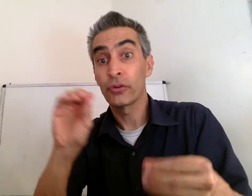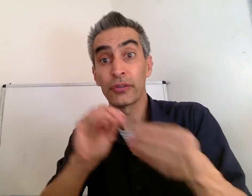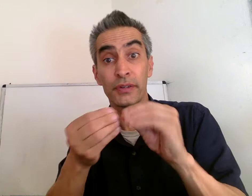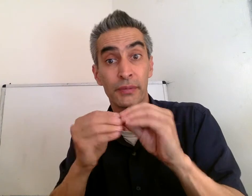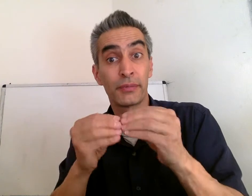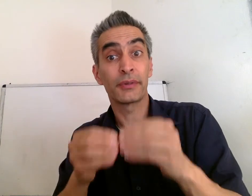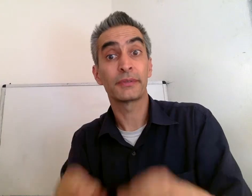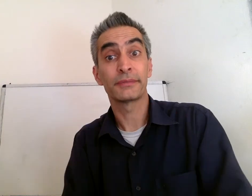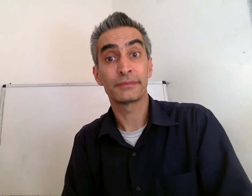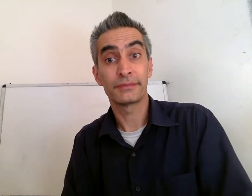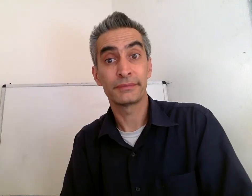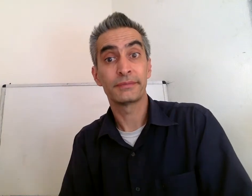value of a number.